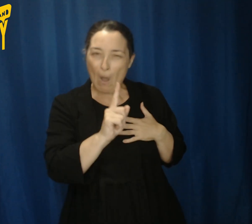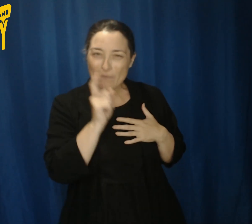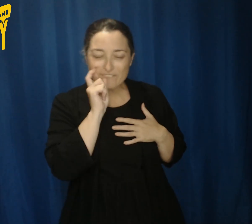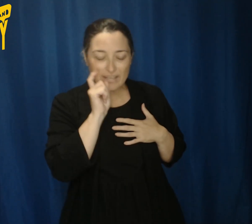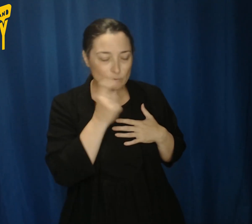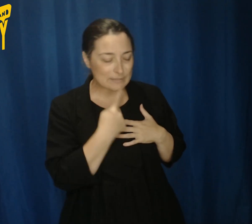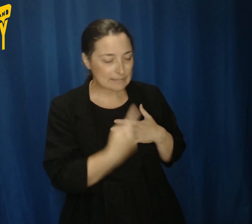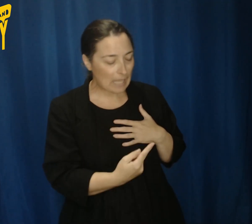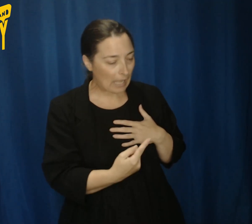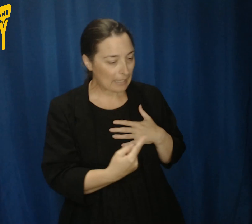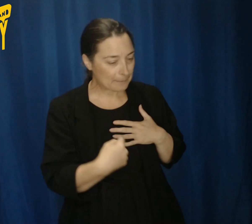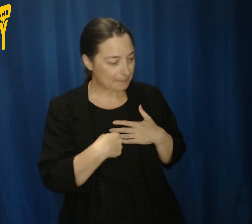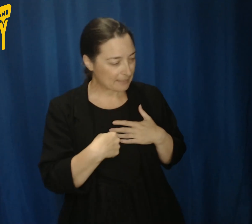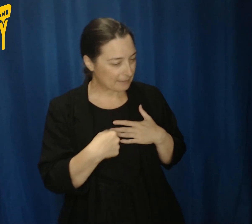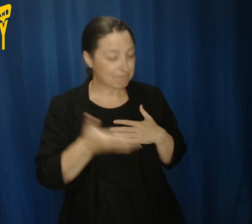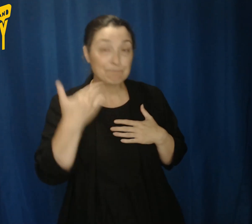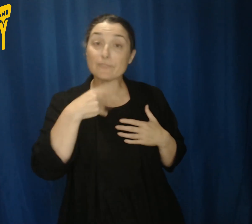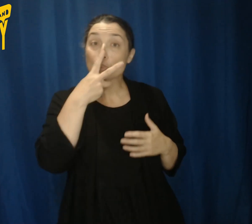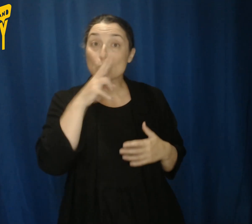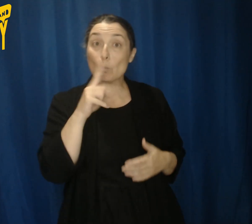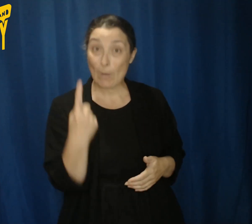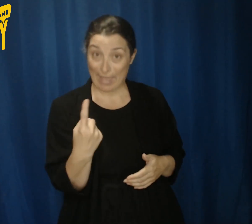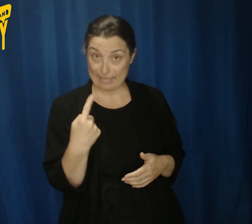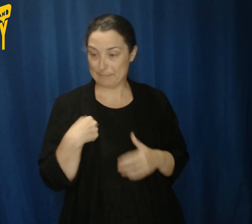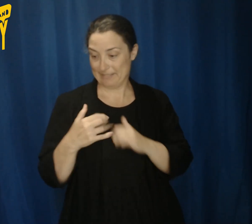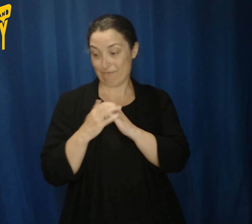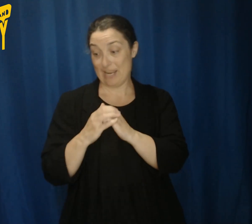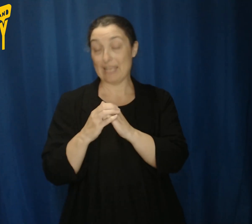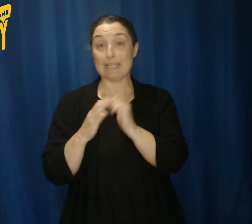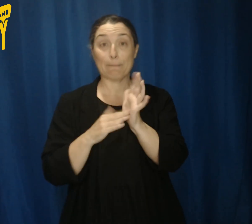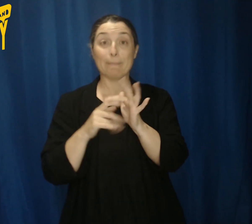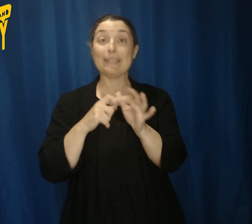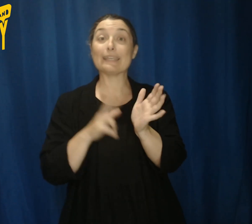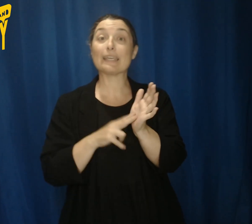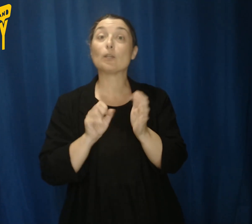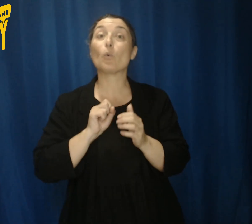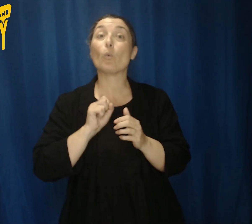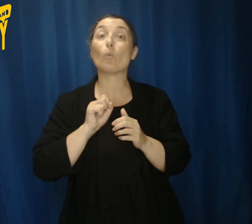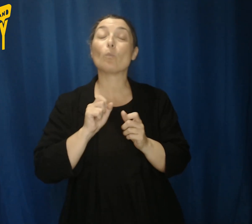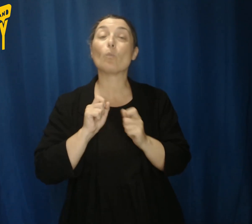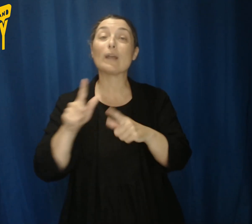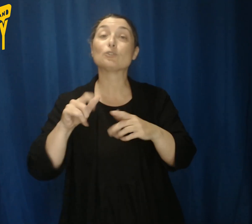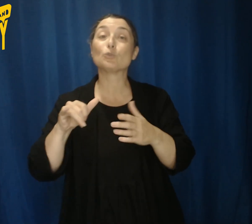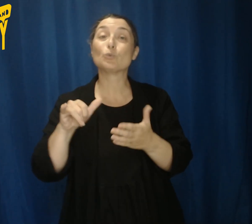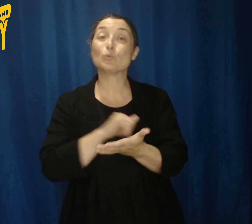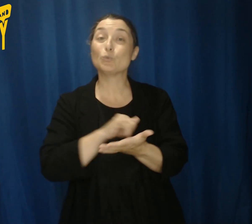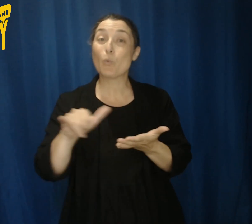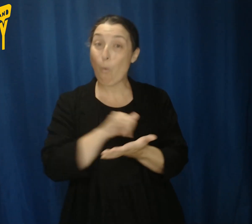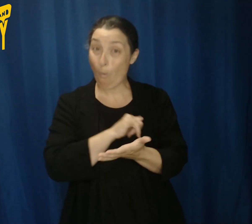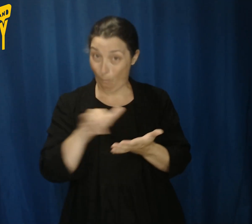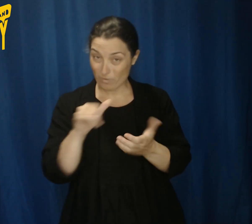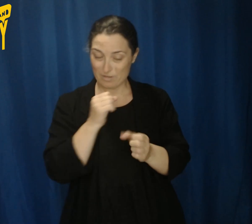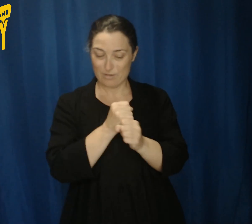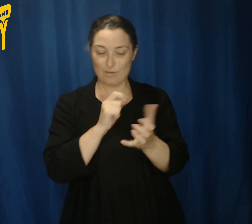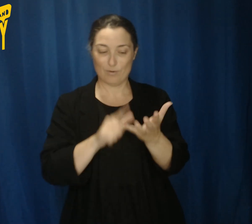was 21 and me and my friend Megan were in New York City. We got into the Guggenheim and we were just going around these